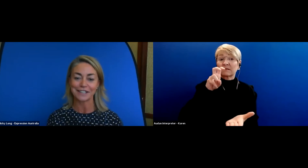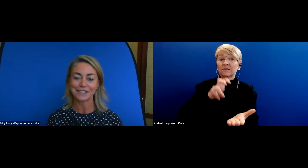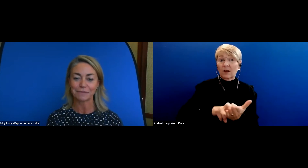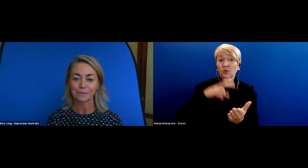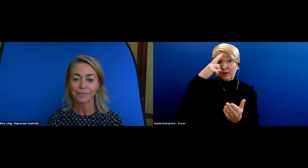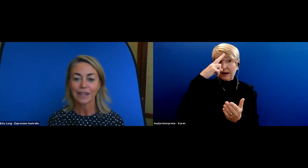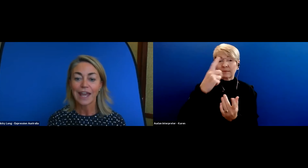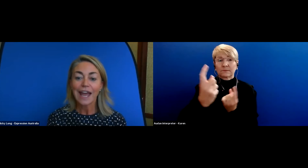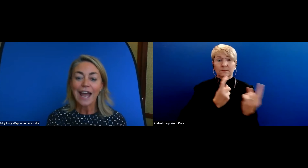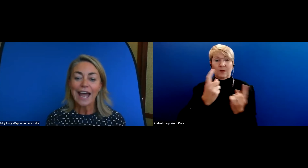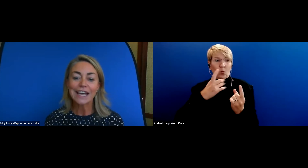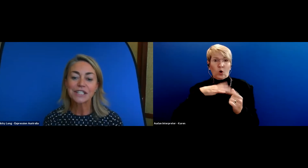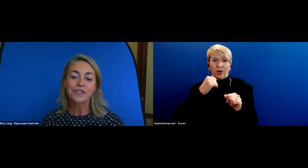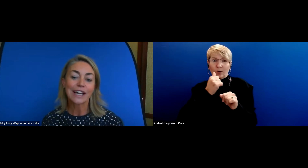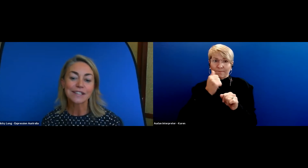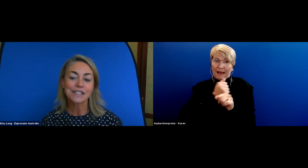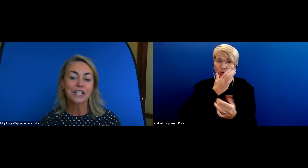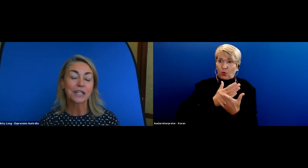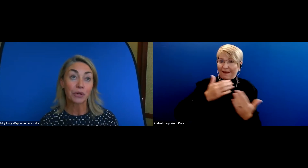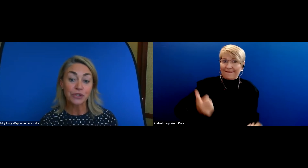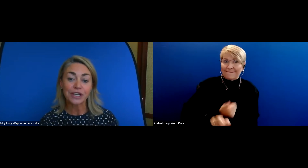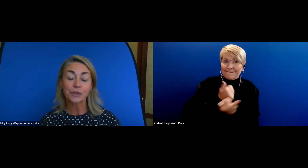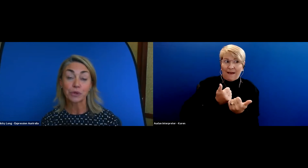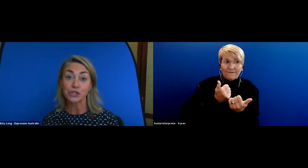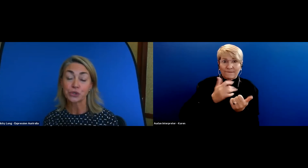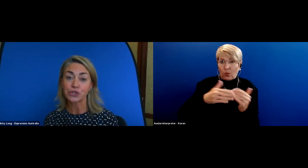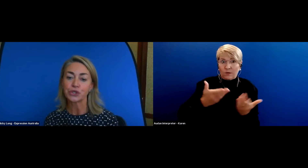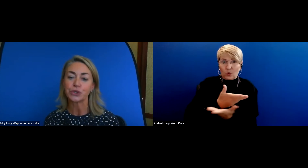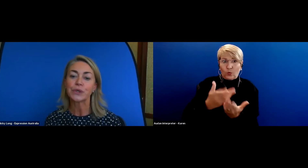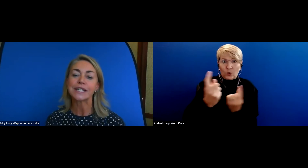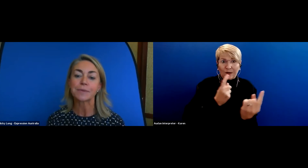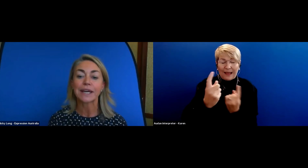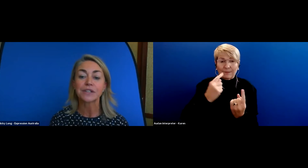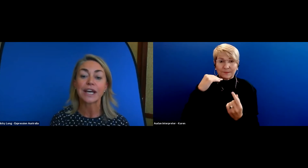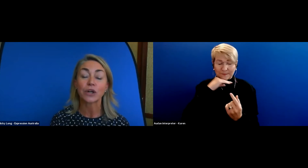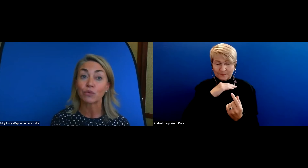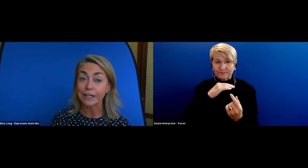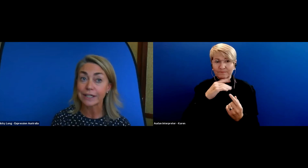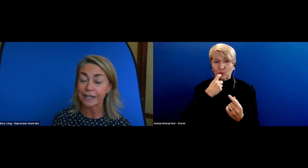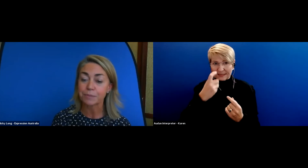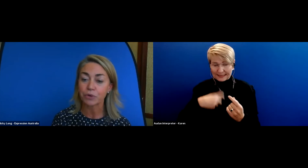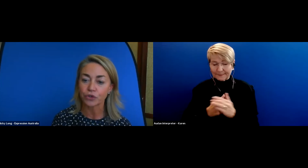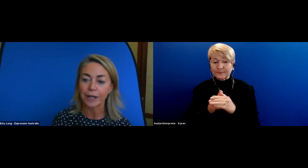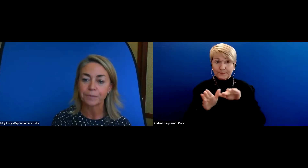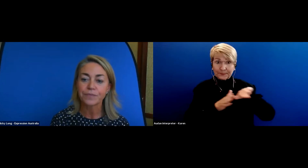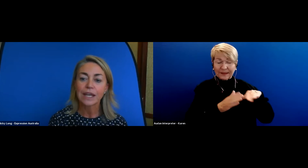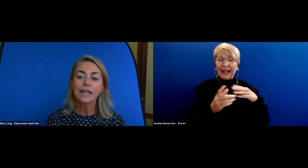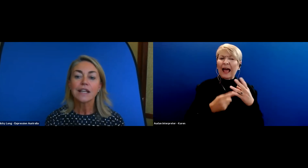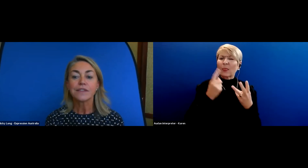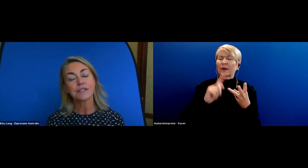everybody's needs. And the last project I wanted to talk to you is about our Reconnect